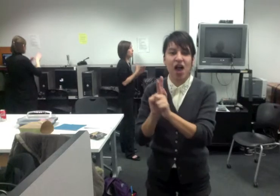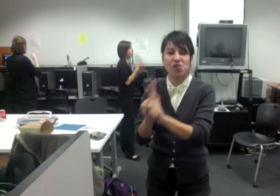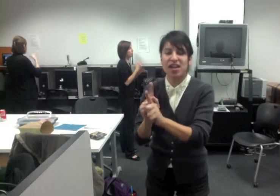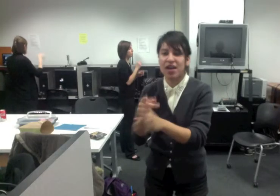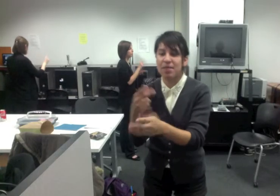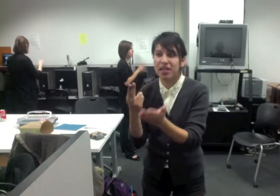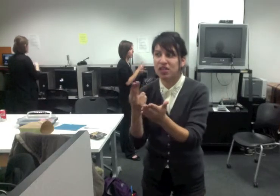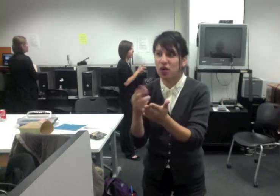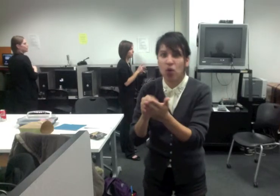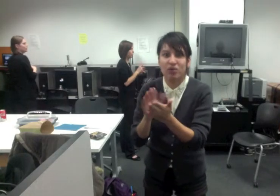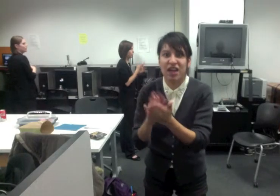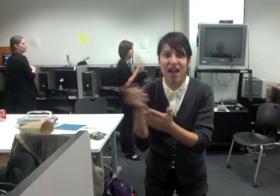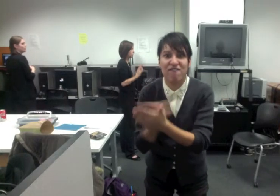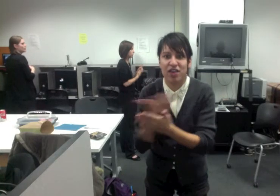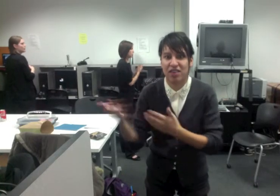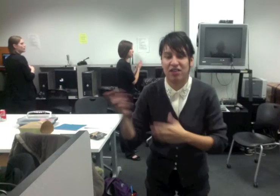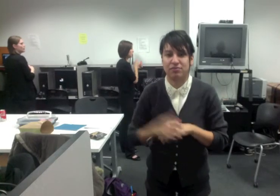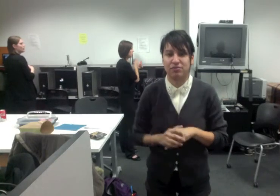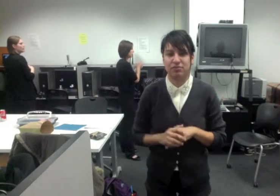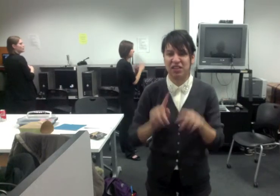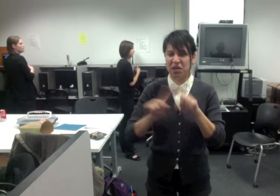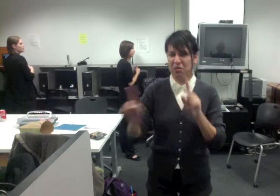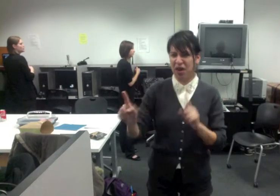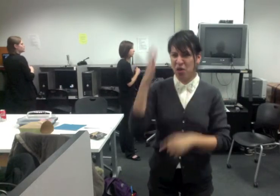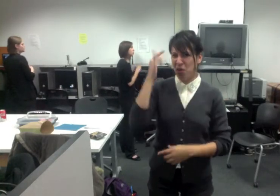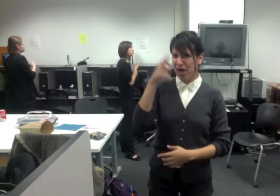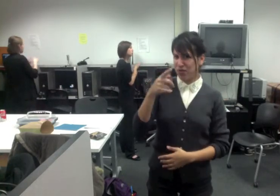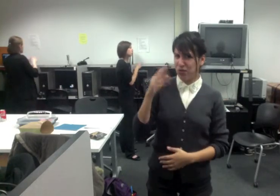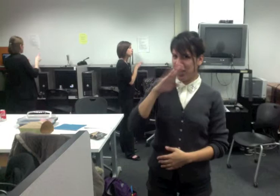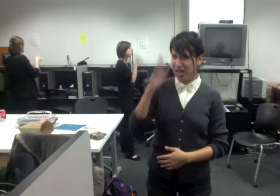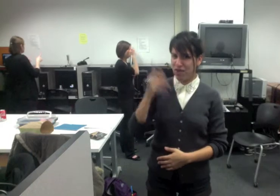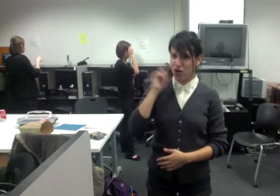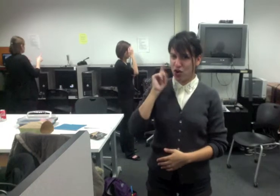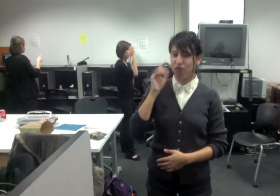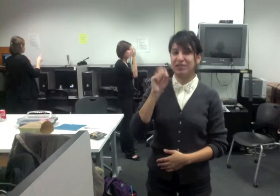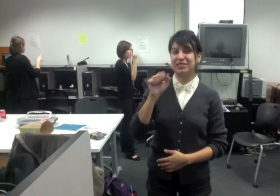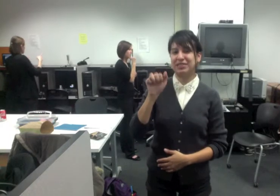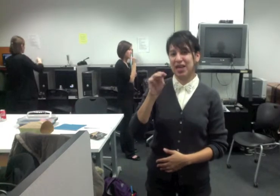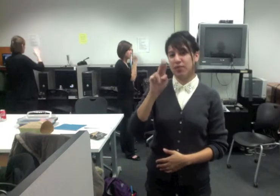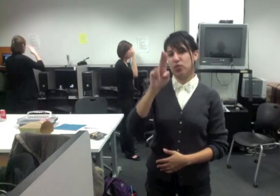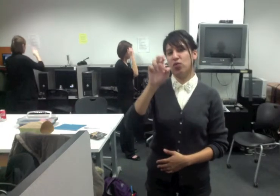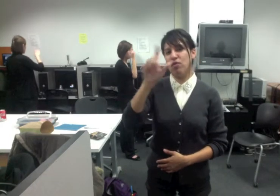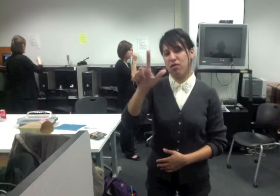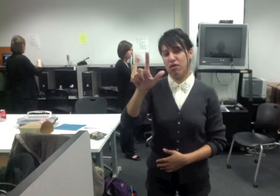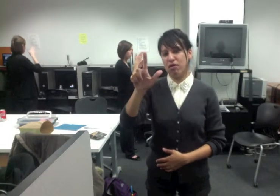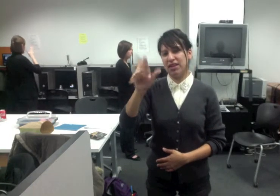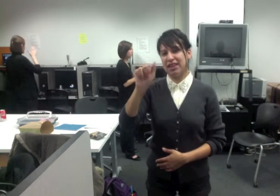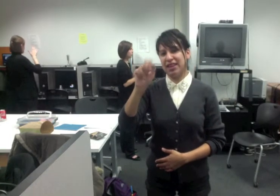heard of Samuel Pierpont Langley? A few hundred miles away in Dayton, Ohio, Orville and Wilbur Wright. They